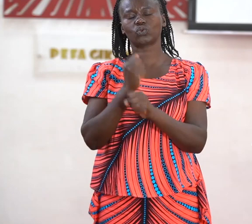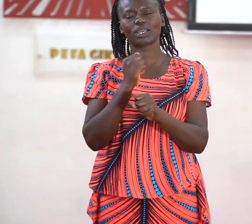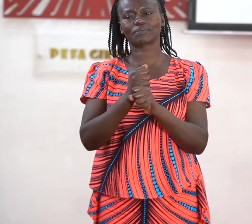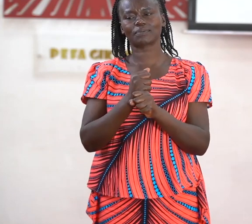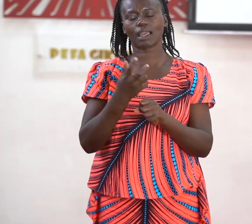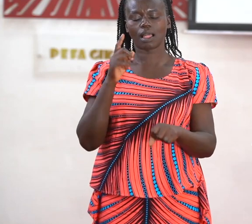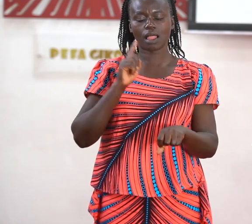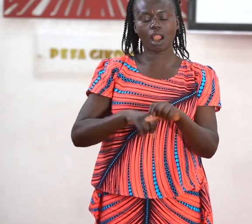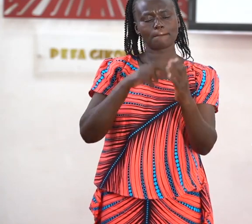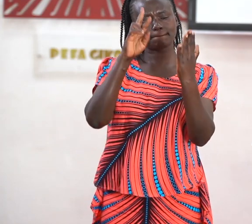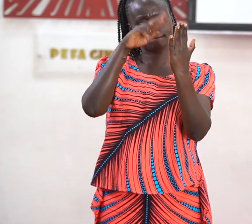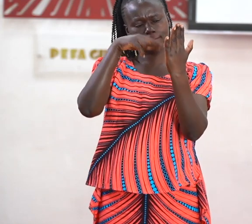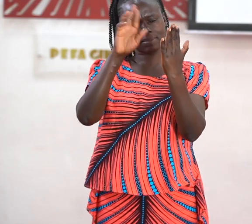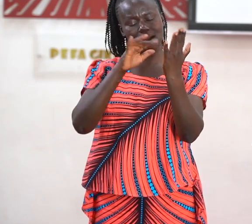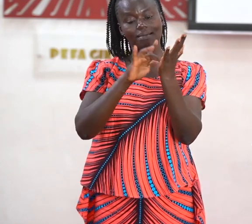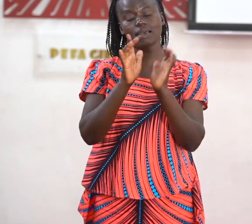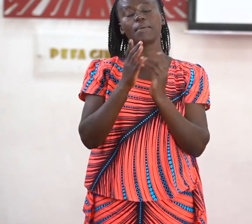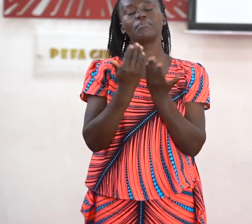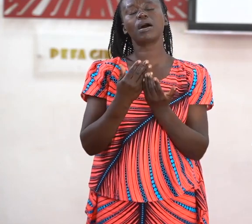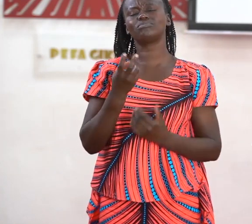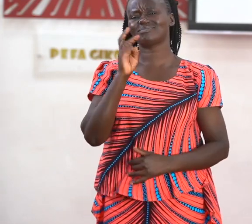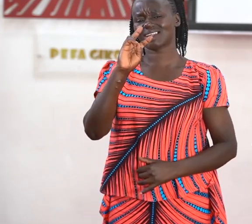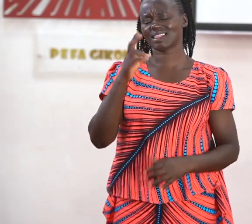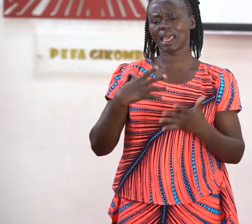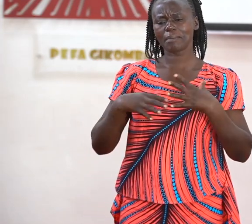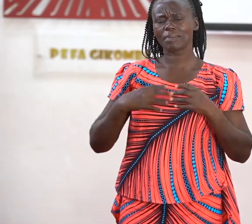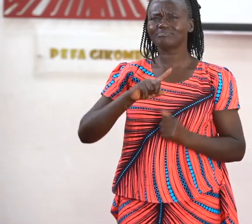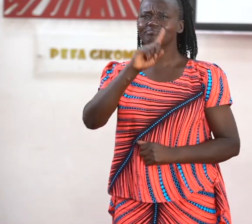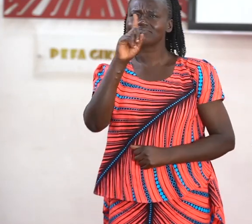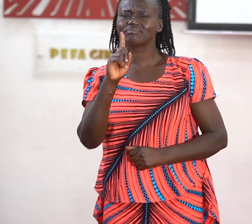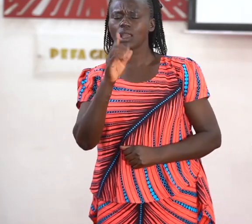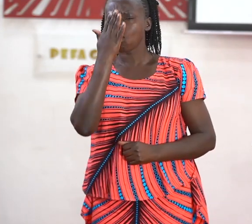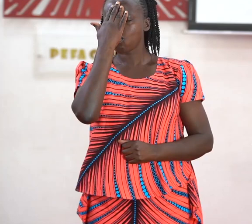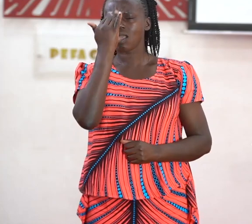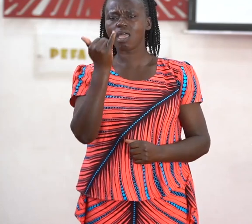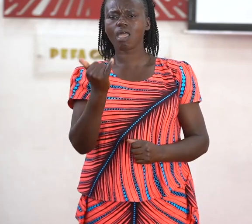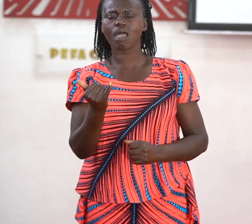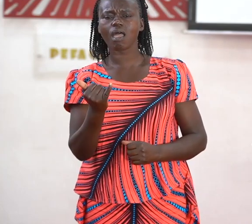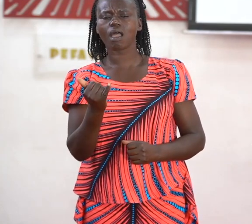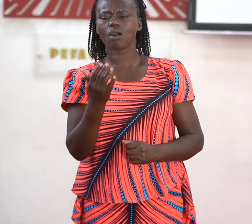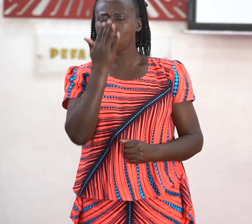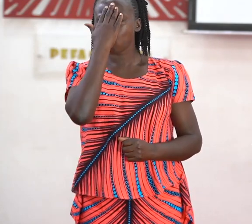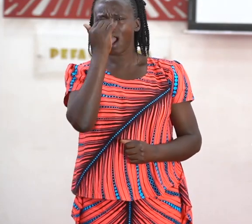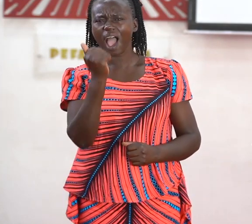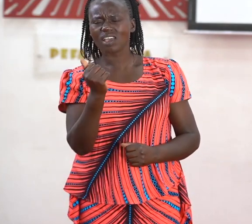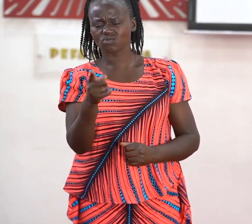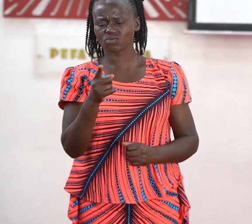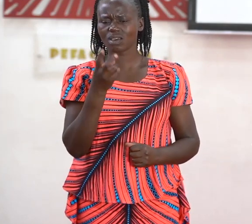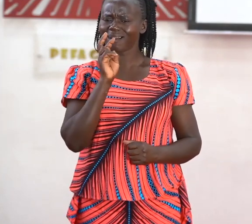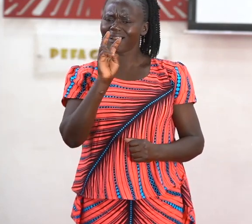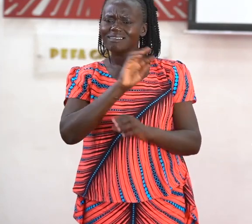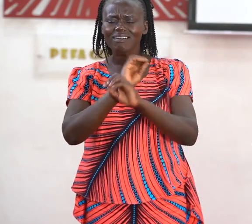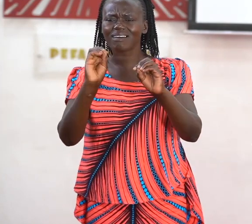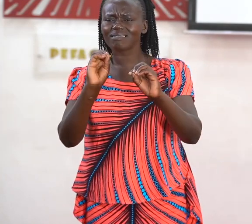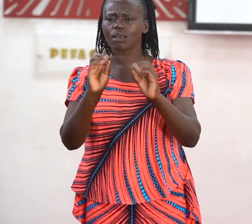that scripture, you will see that they were asking, why is, are you not observing the